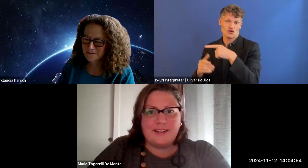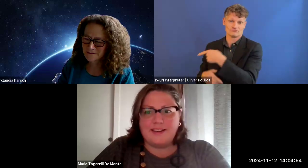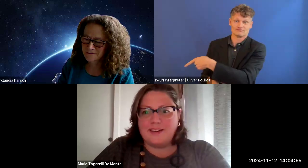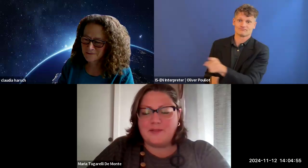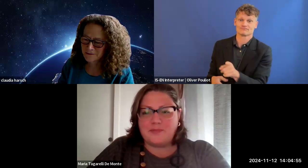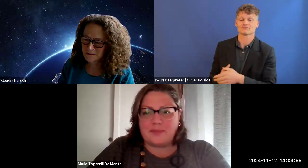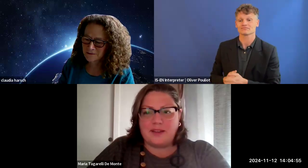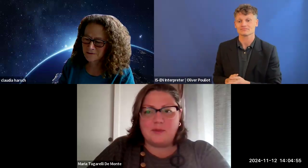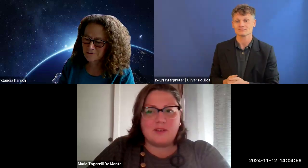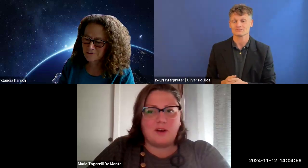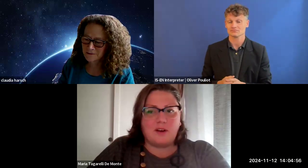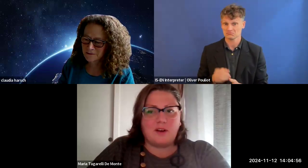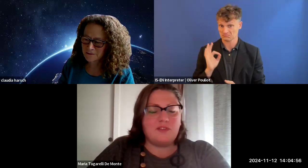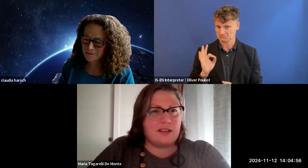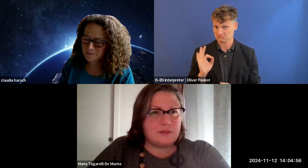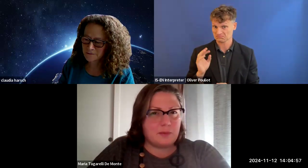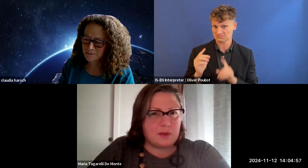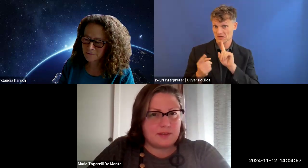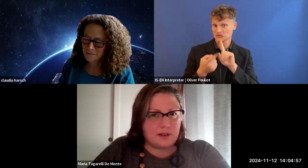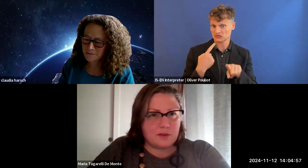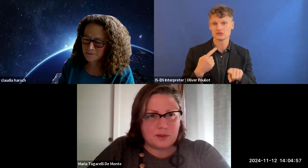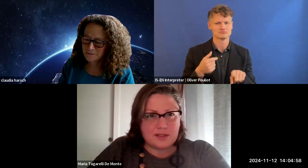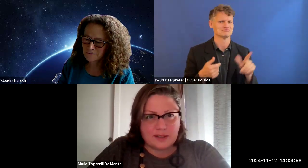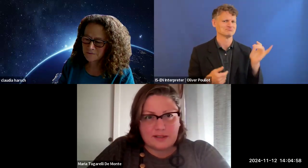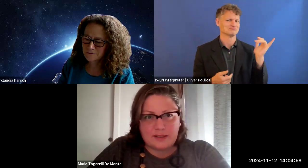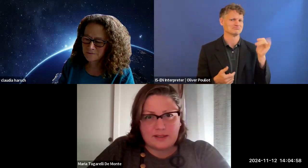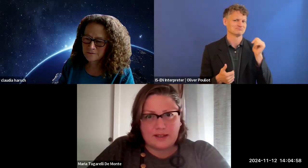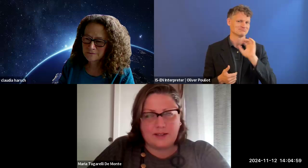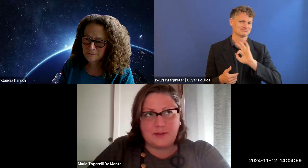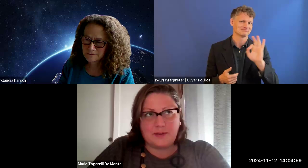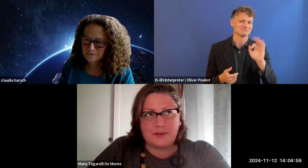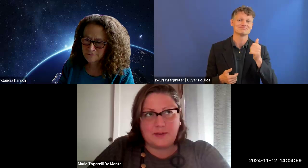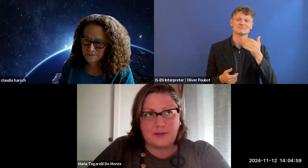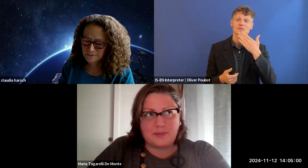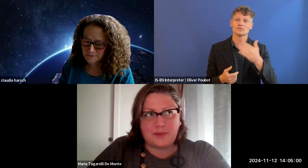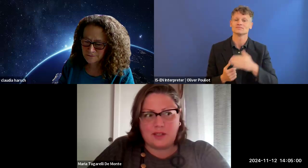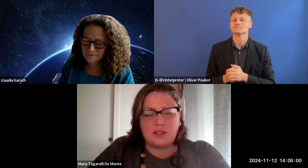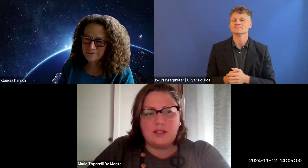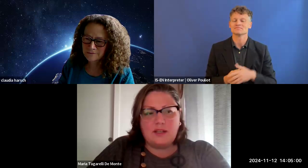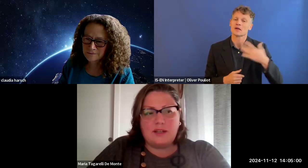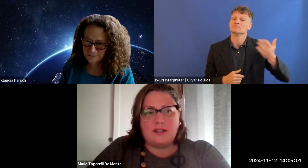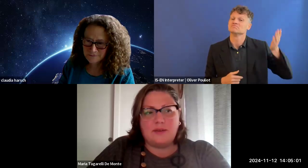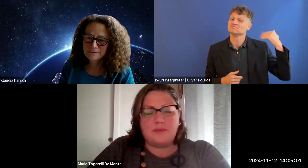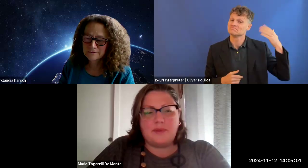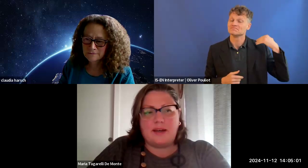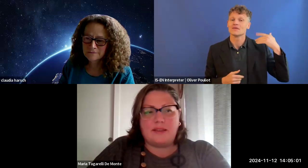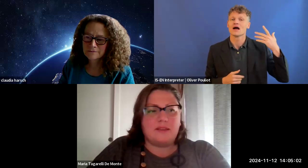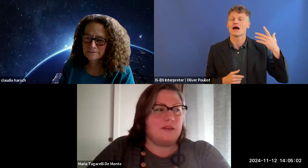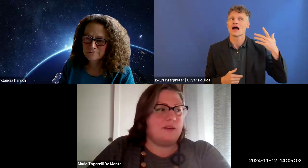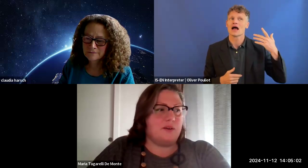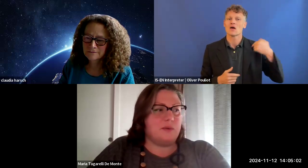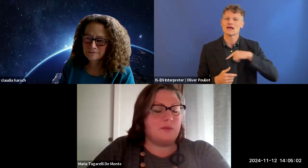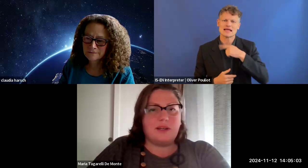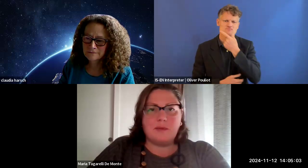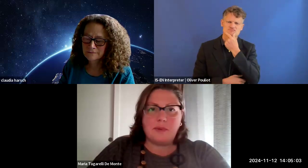Absolutely, yes. It was often the case when we started to discuss these adaptation